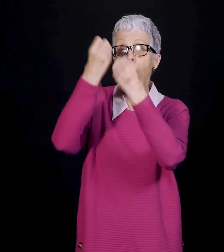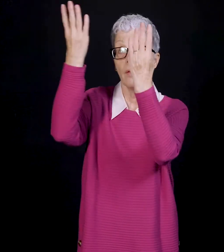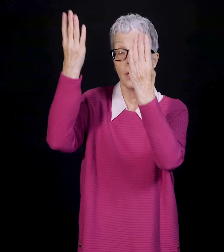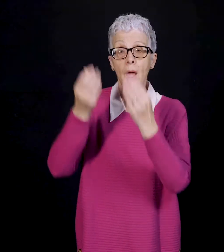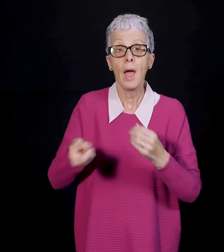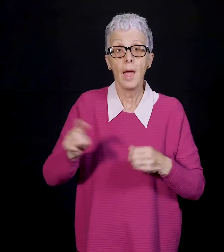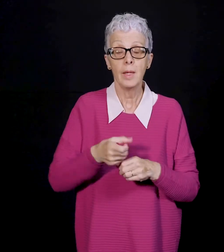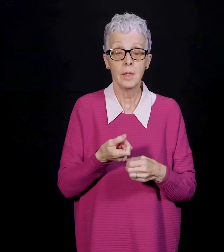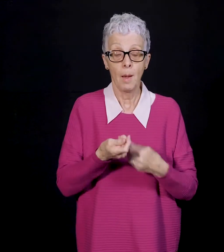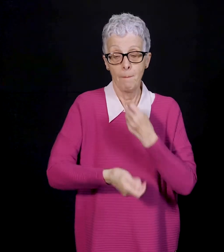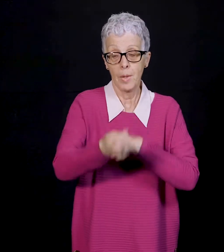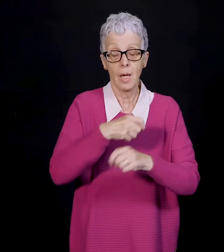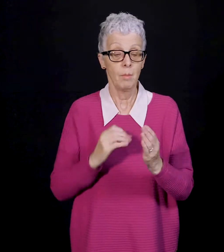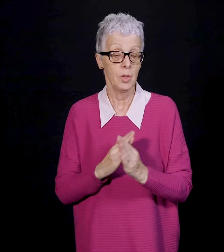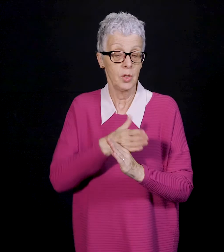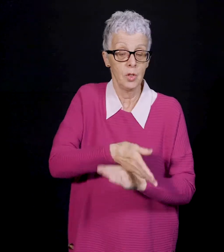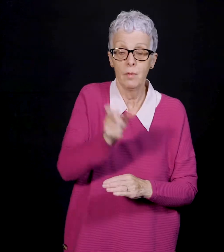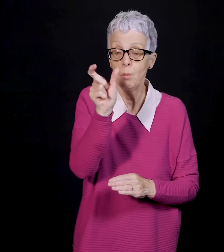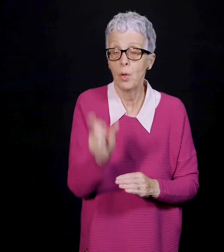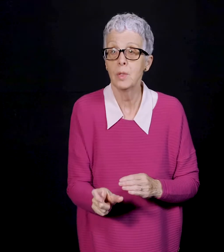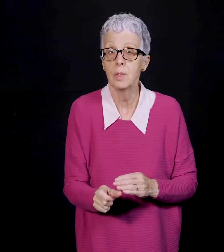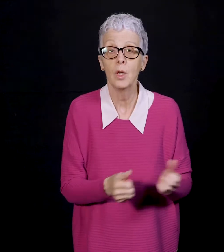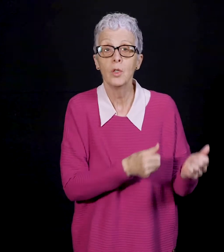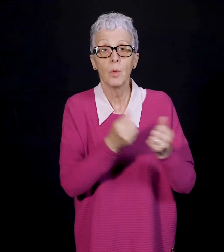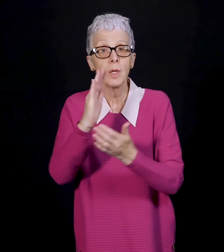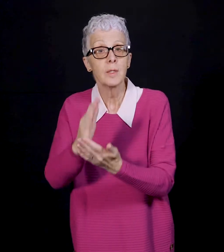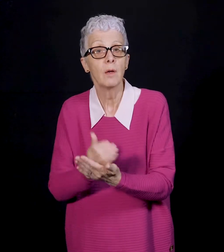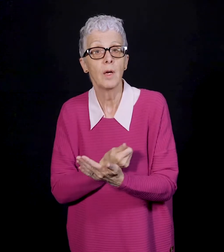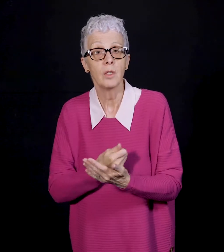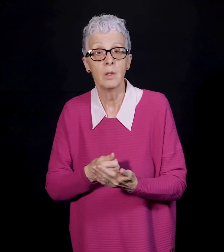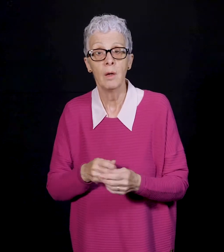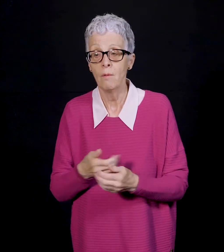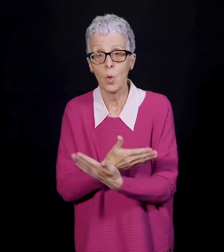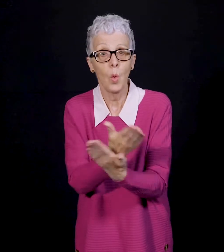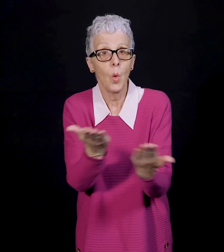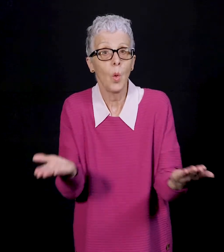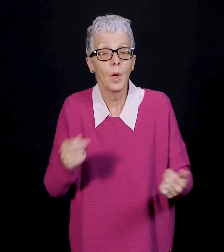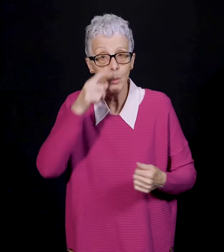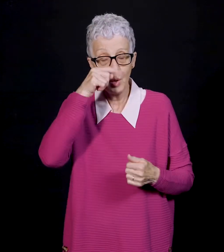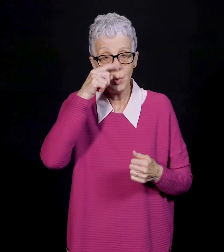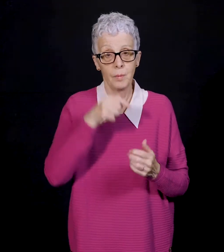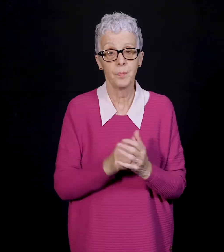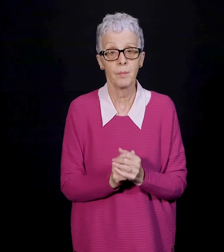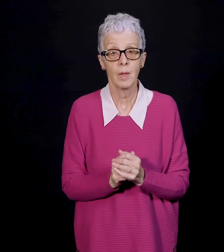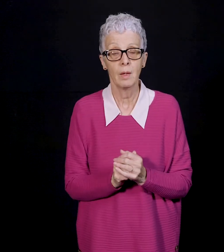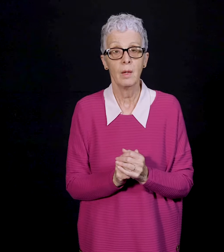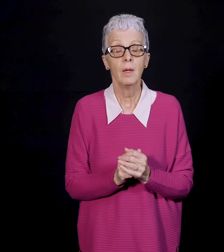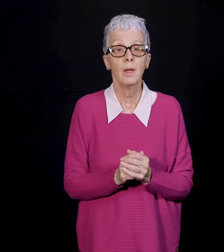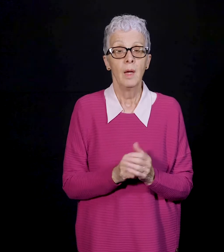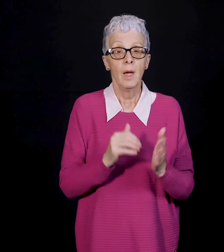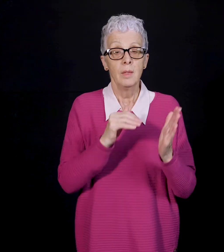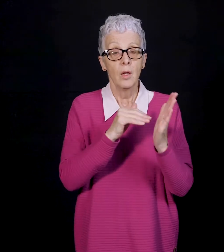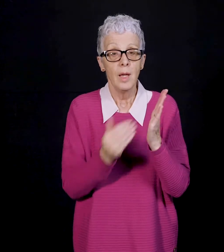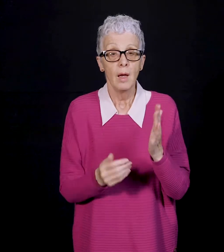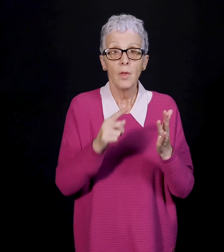as a servant to bring salvation to all people. And so much I said before about the shadow pointing